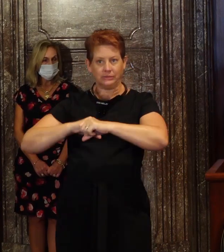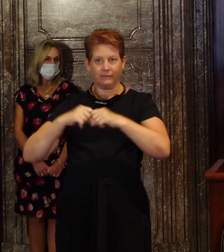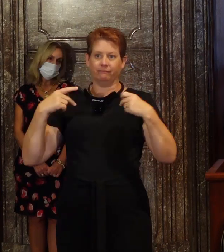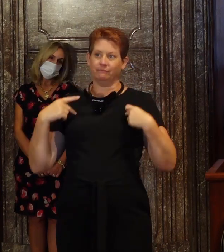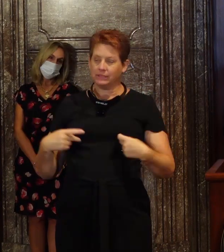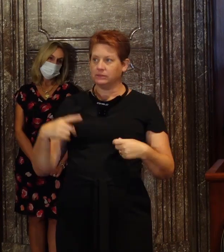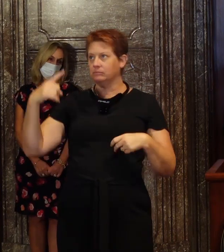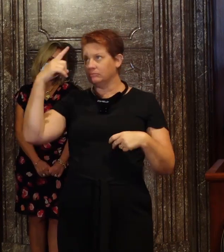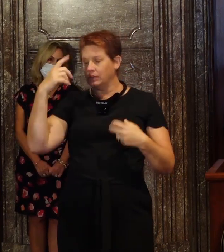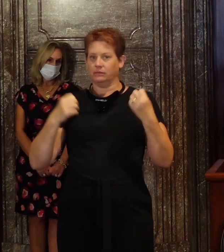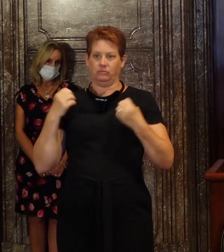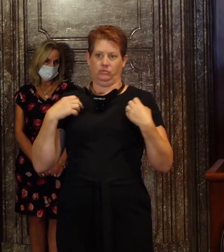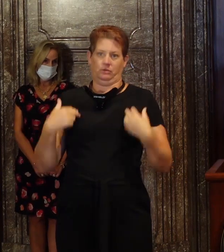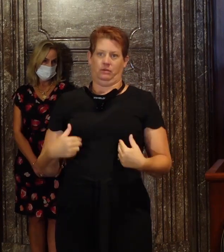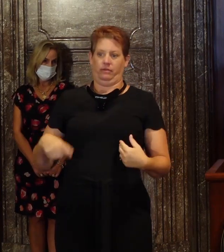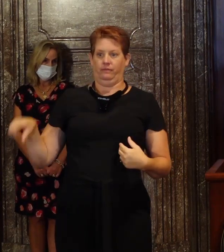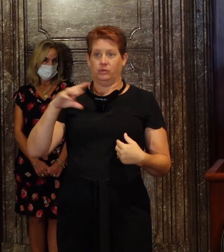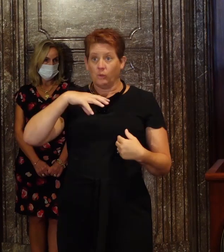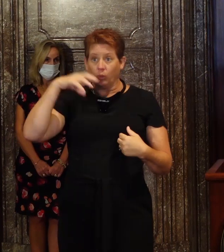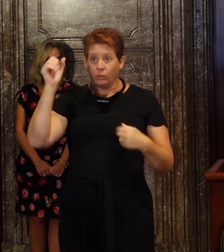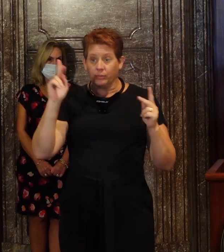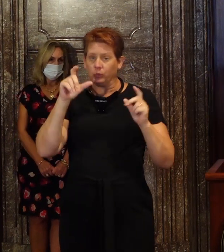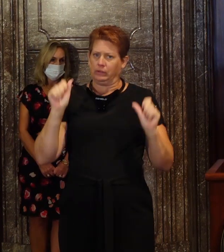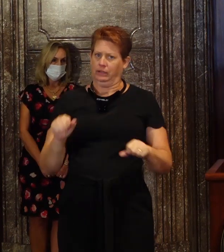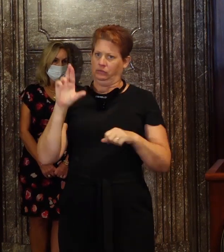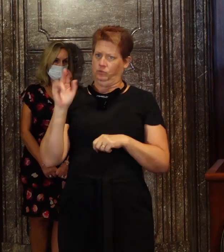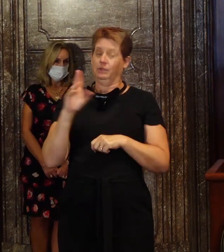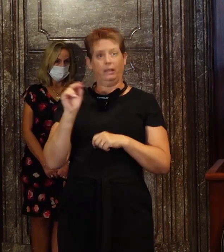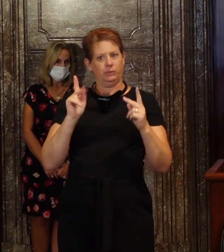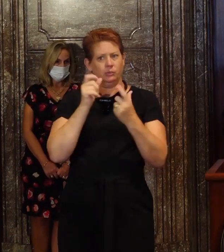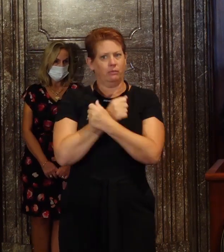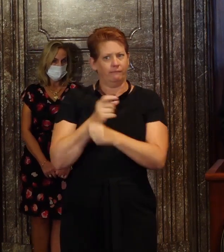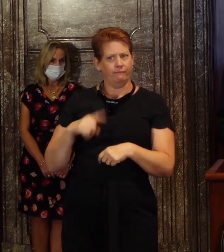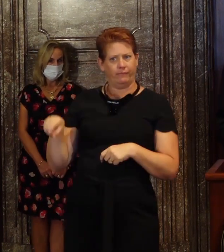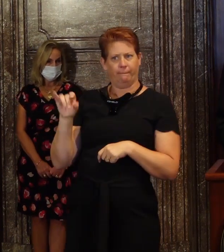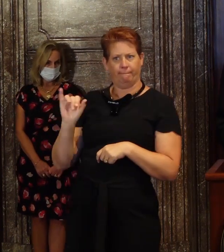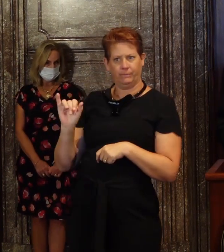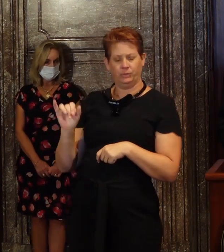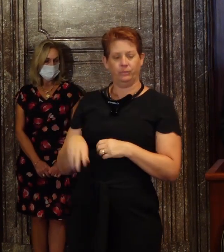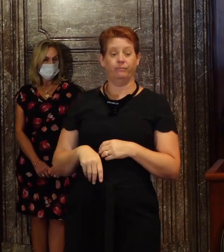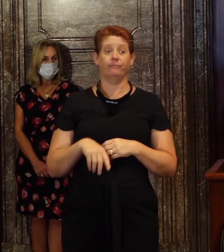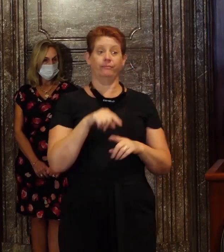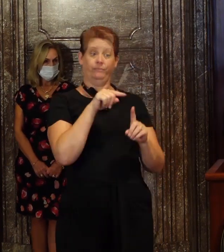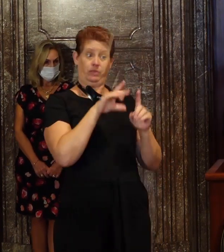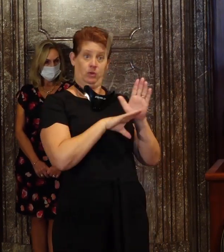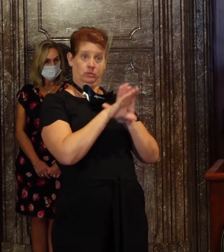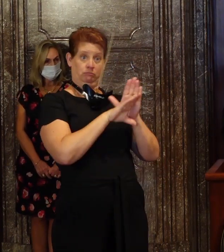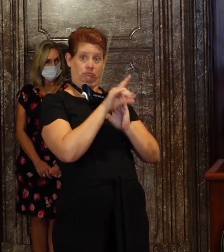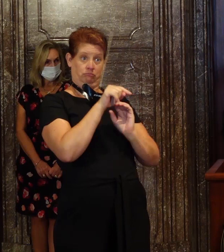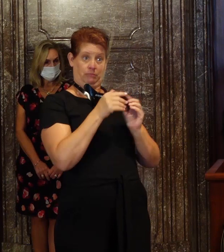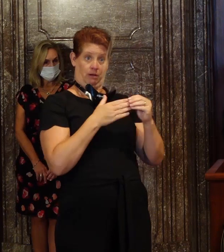health of our elderly and at-risk people and their loved ones. The guidelines that DHEC has